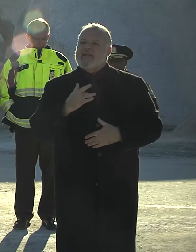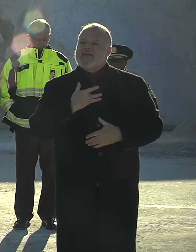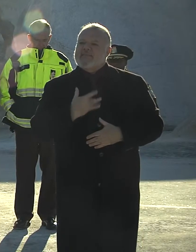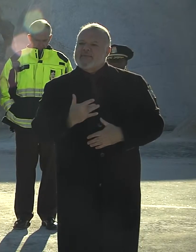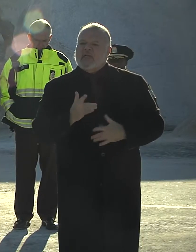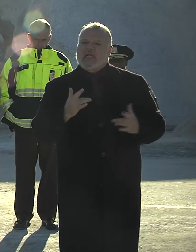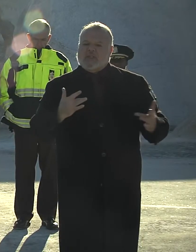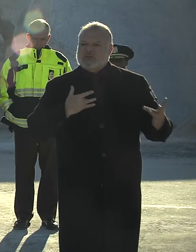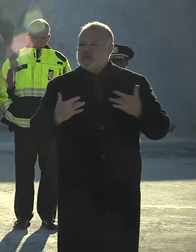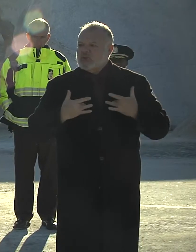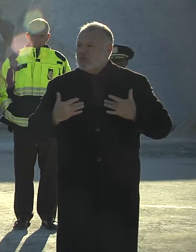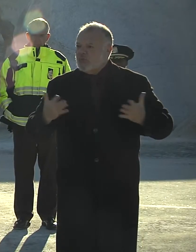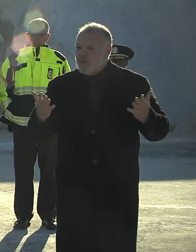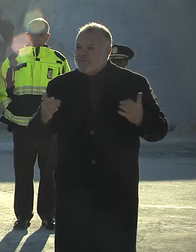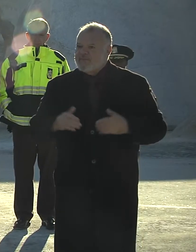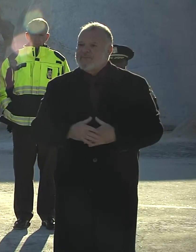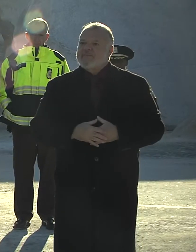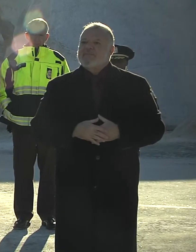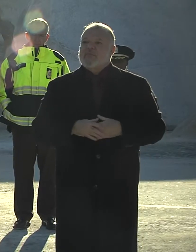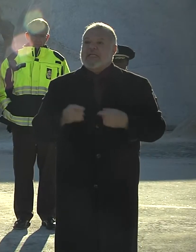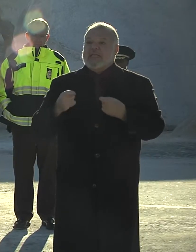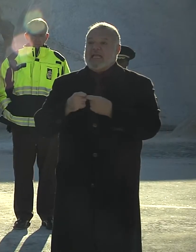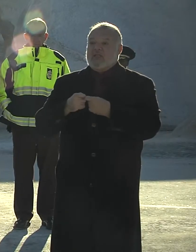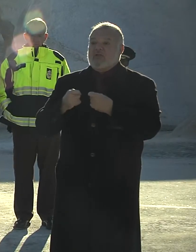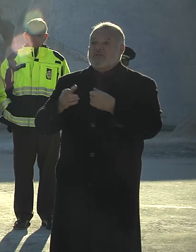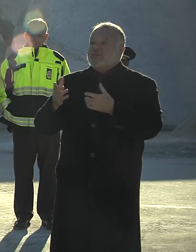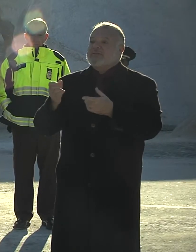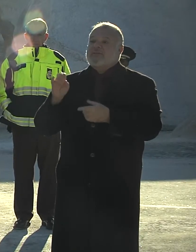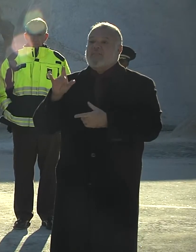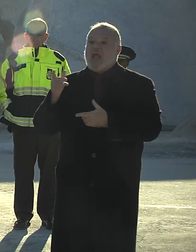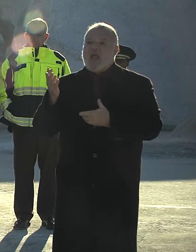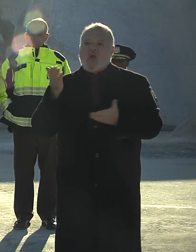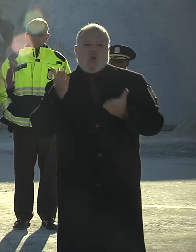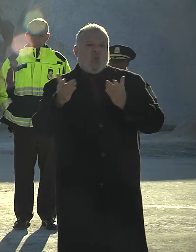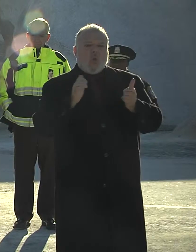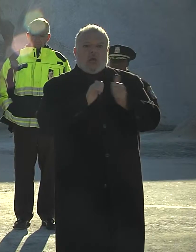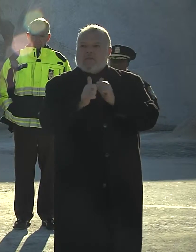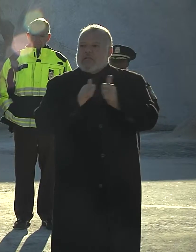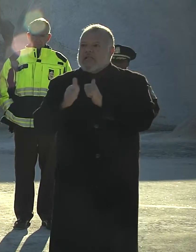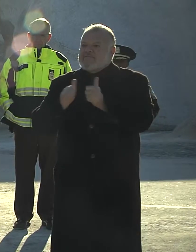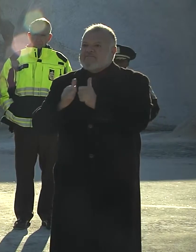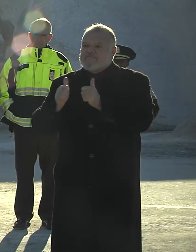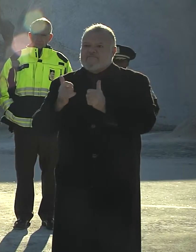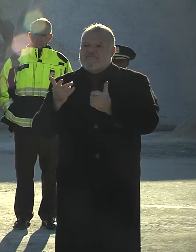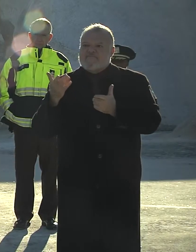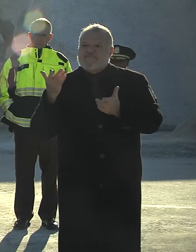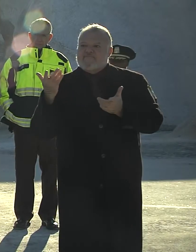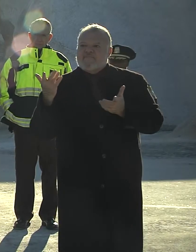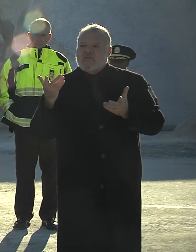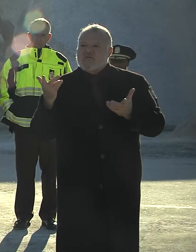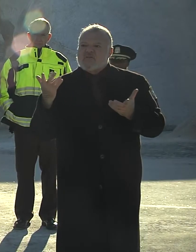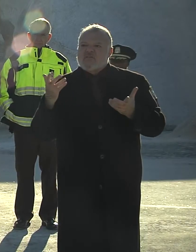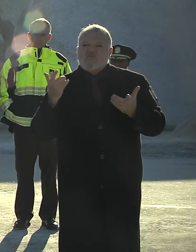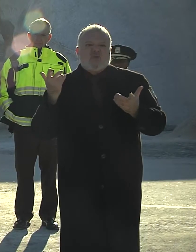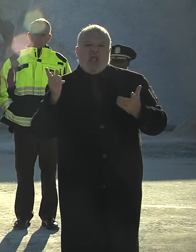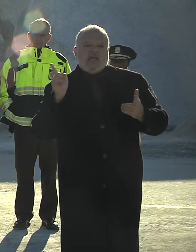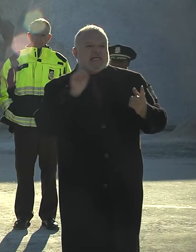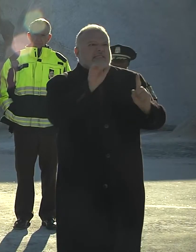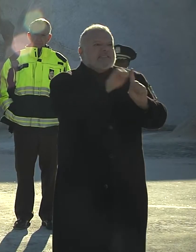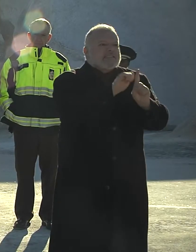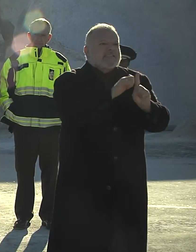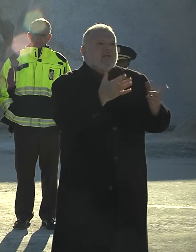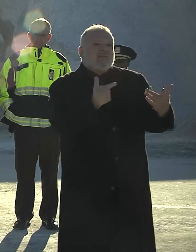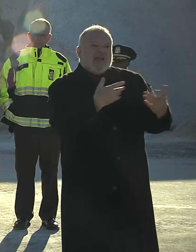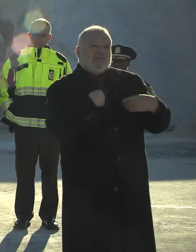increase of competitive electric suppliers. In most instances, these folks are going door to door and